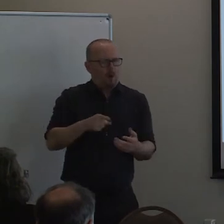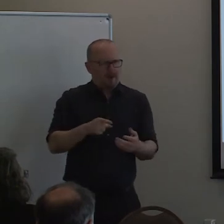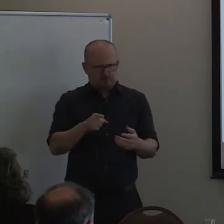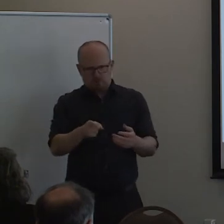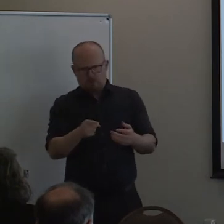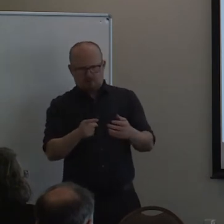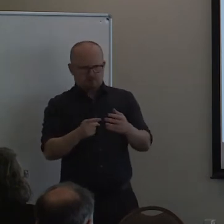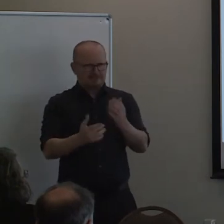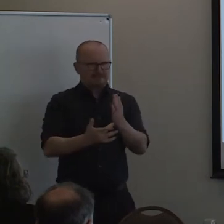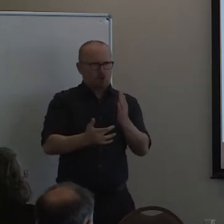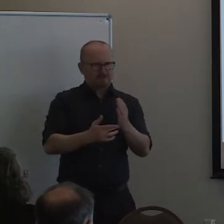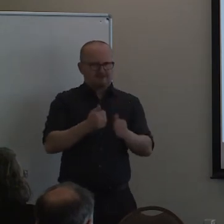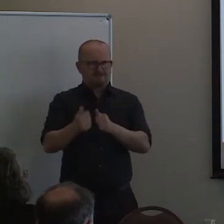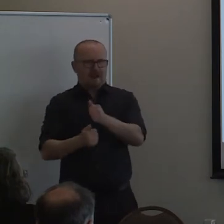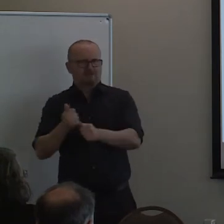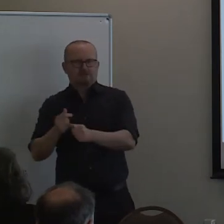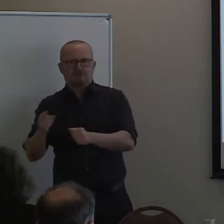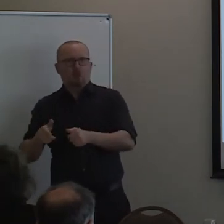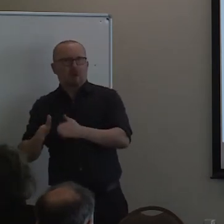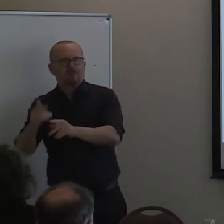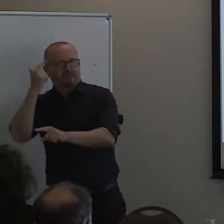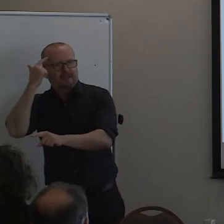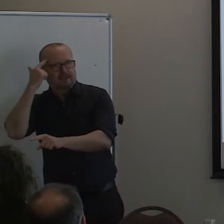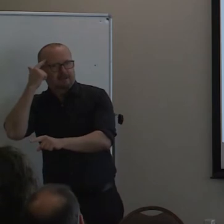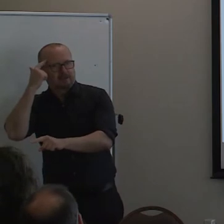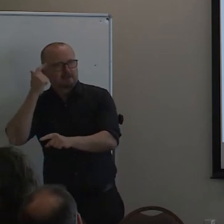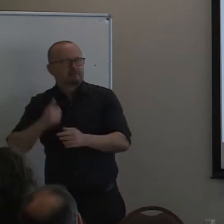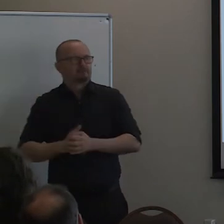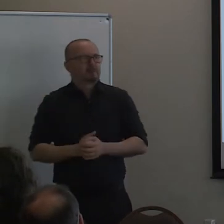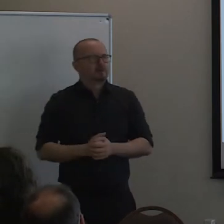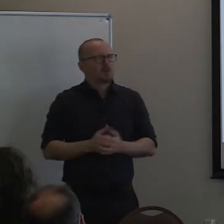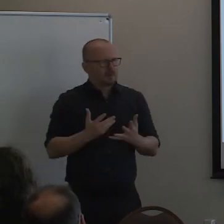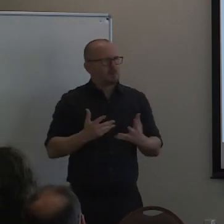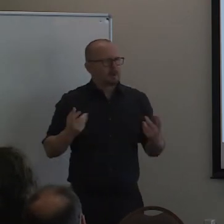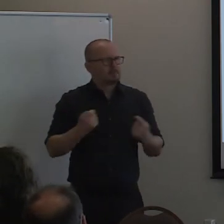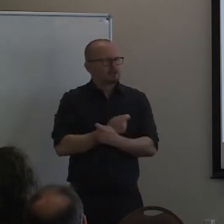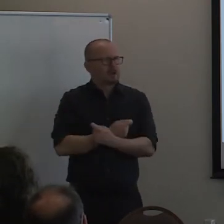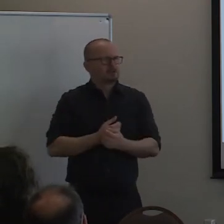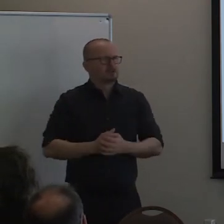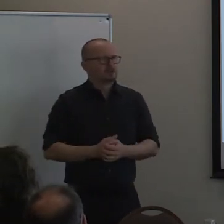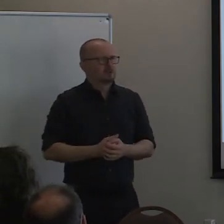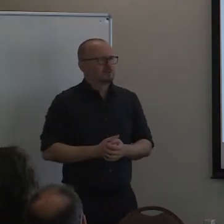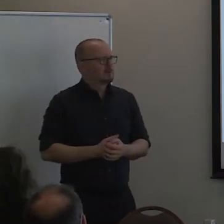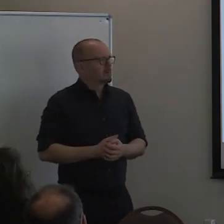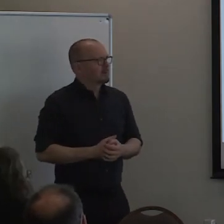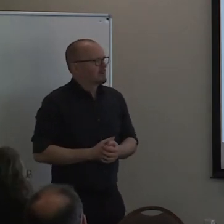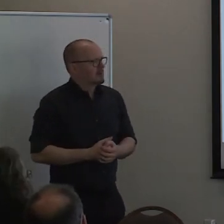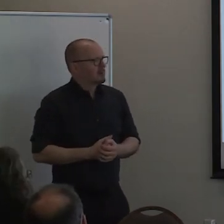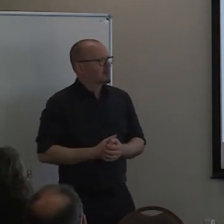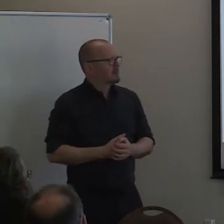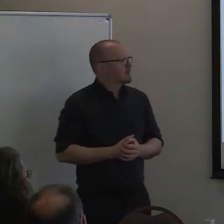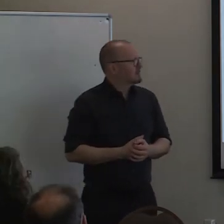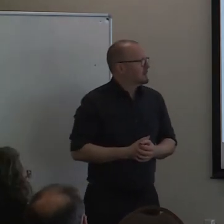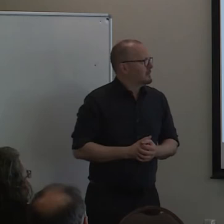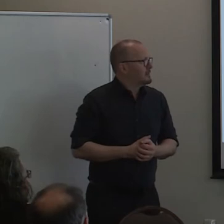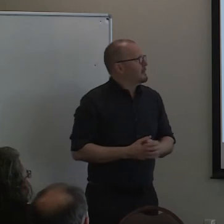crumbled. And that's quite a significant shift in that dominant narrative. And it's coming from all sides of like political debate.